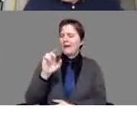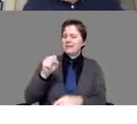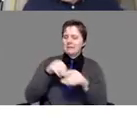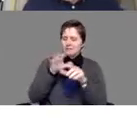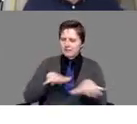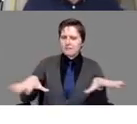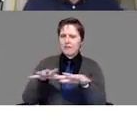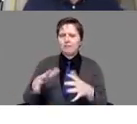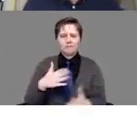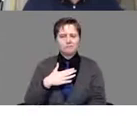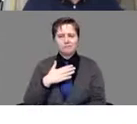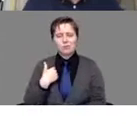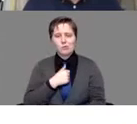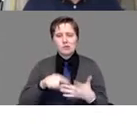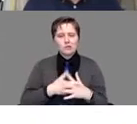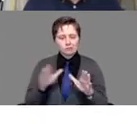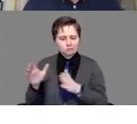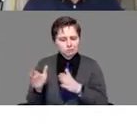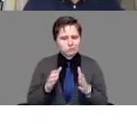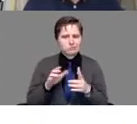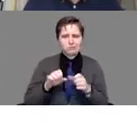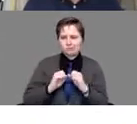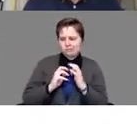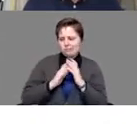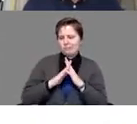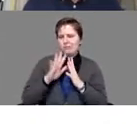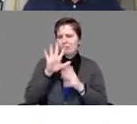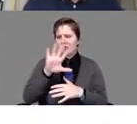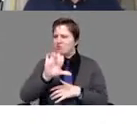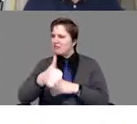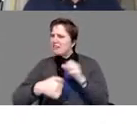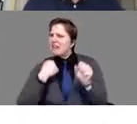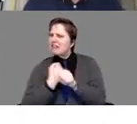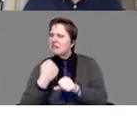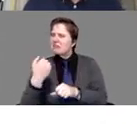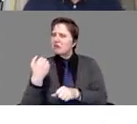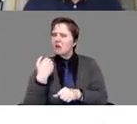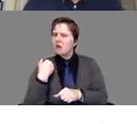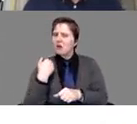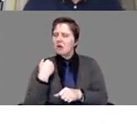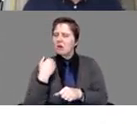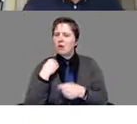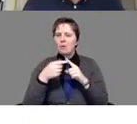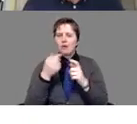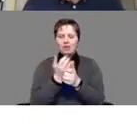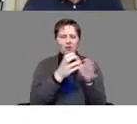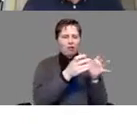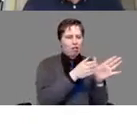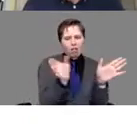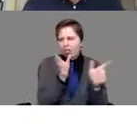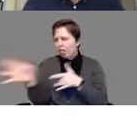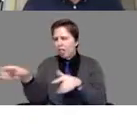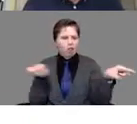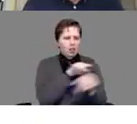frankly, we started organizing a little over 10 years ago when the sector was fragmented, to come together